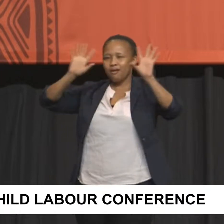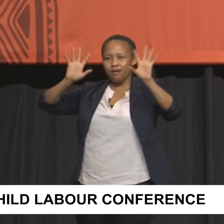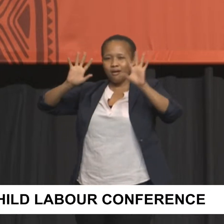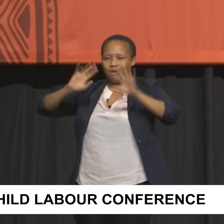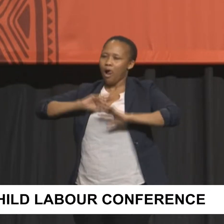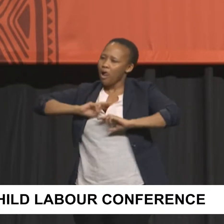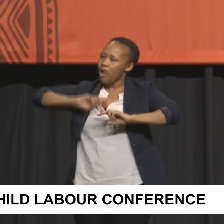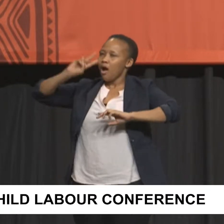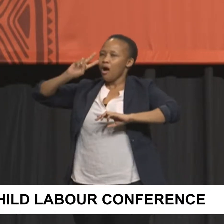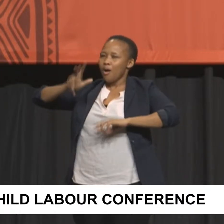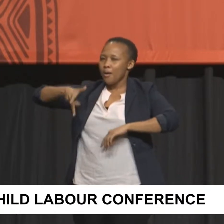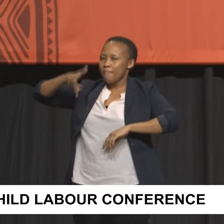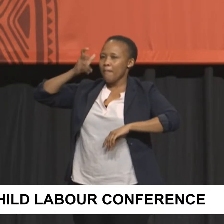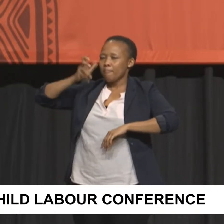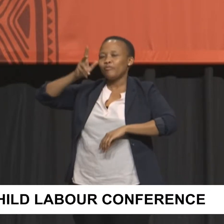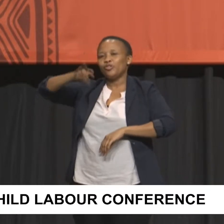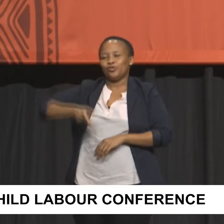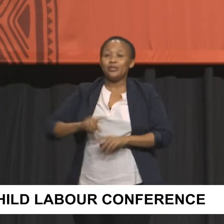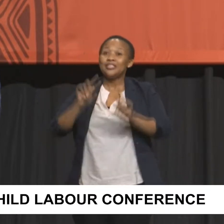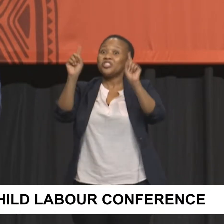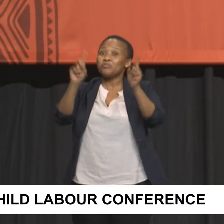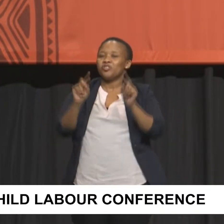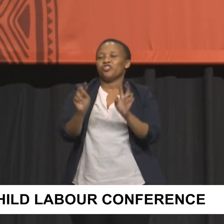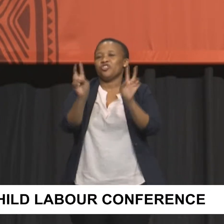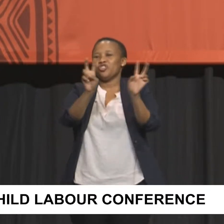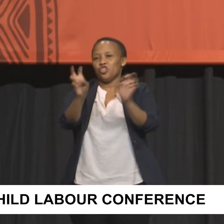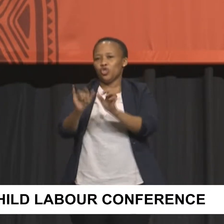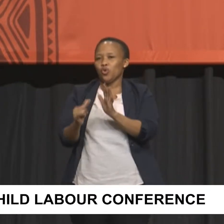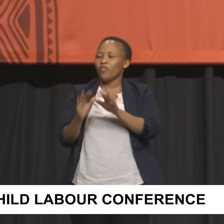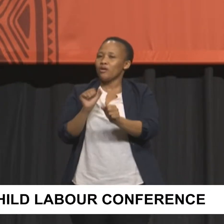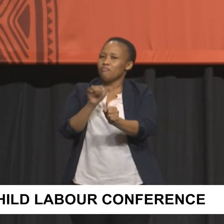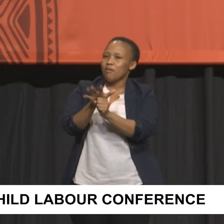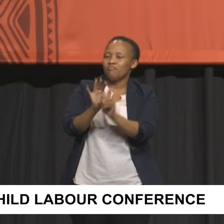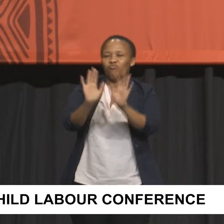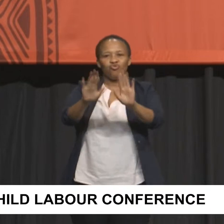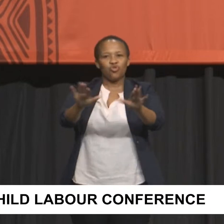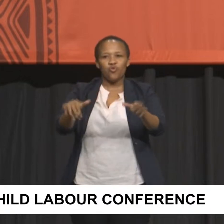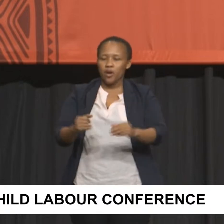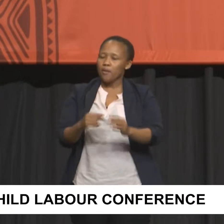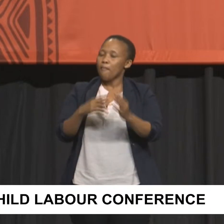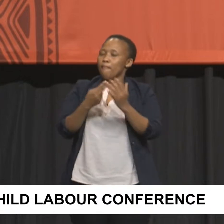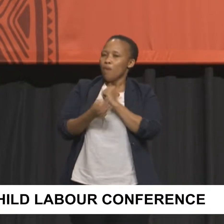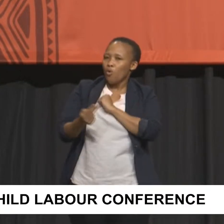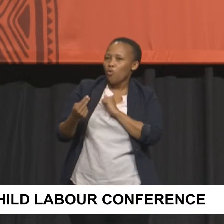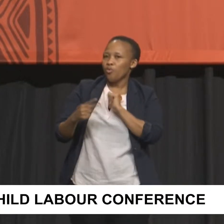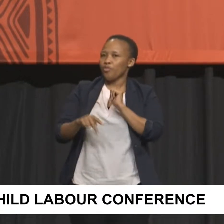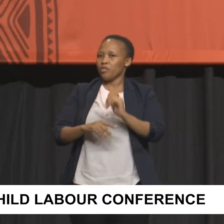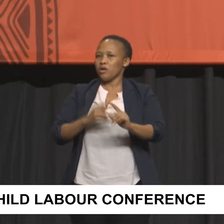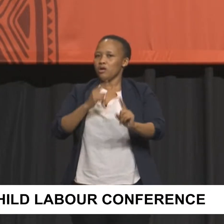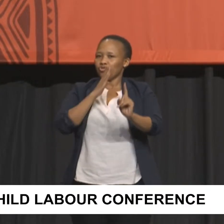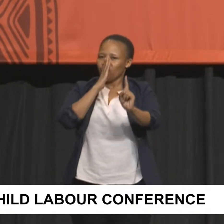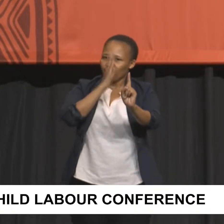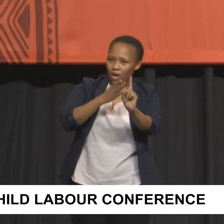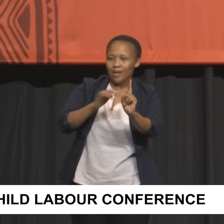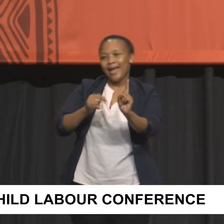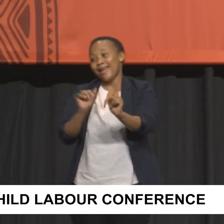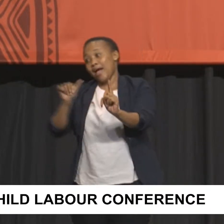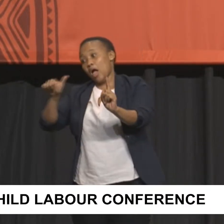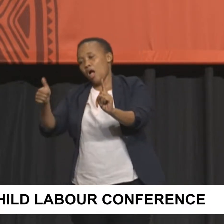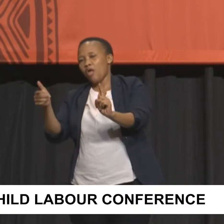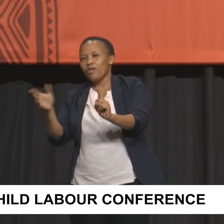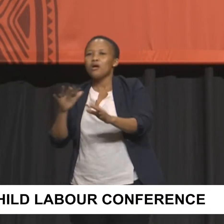especially on issues that affect children both directly and indirectly. And I want to say to all conference